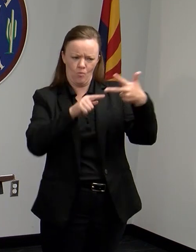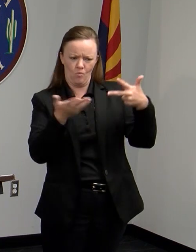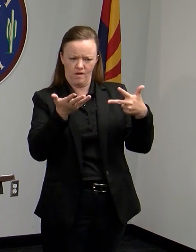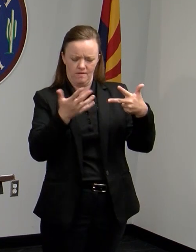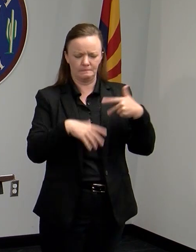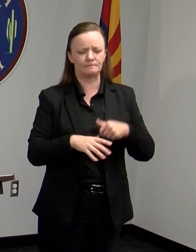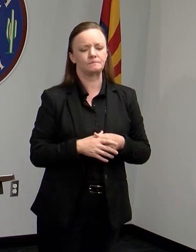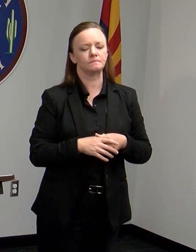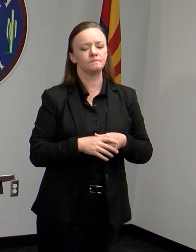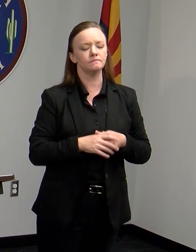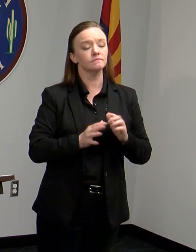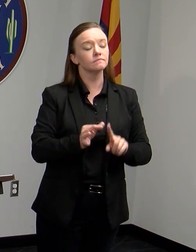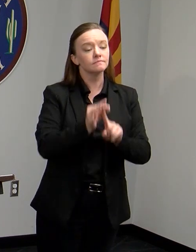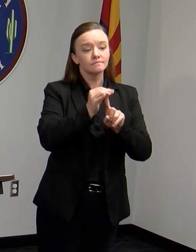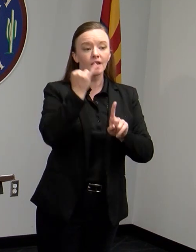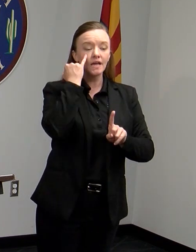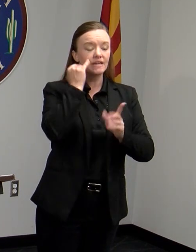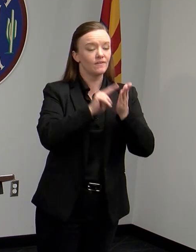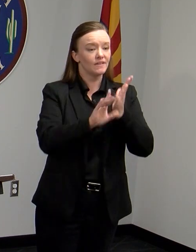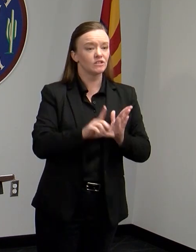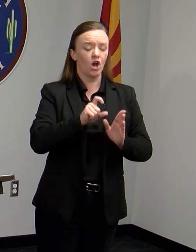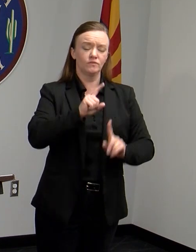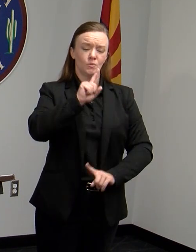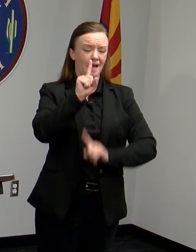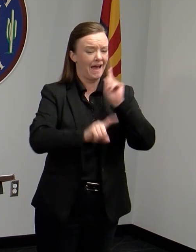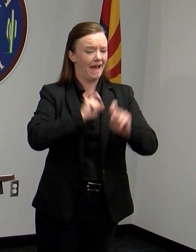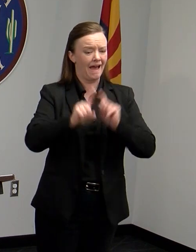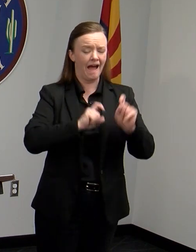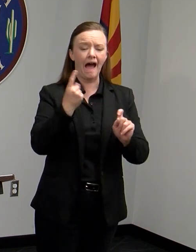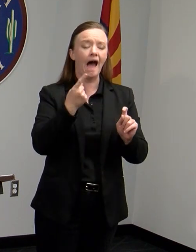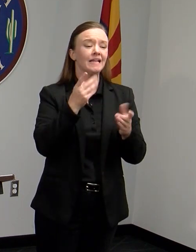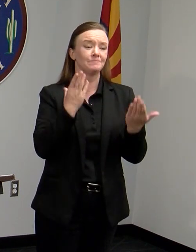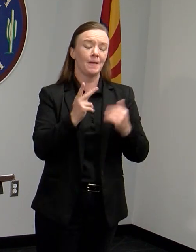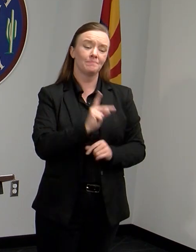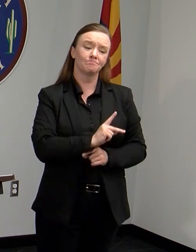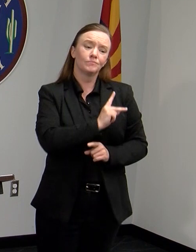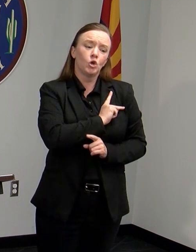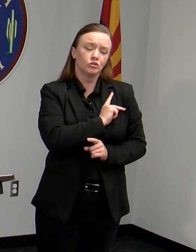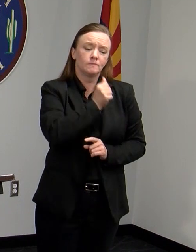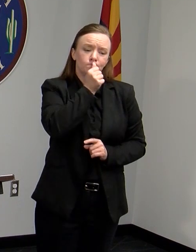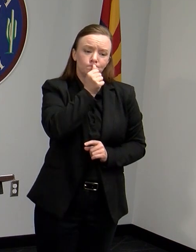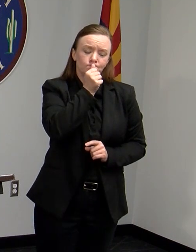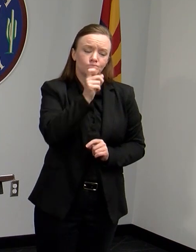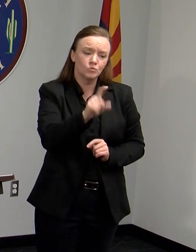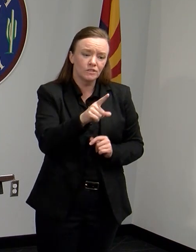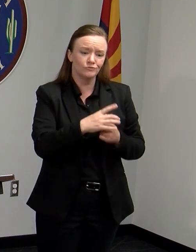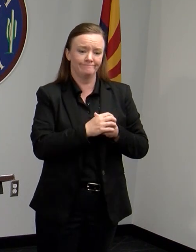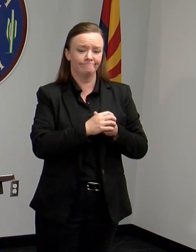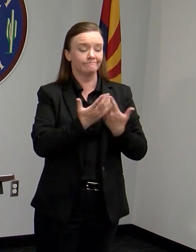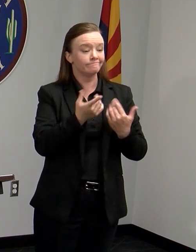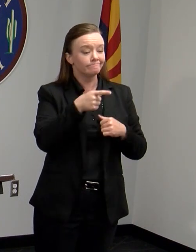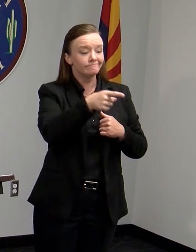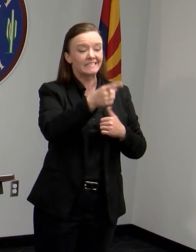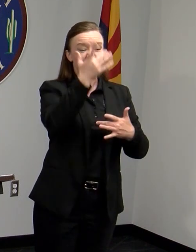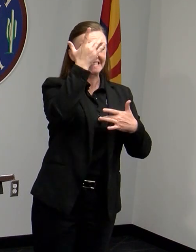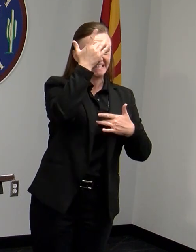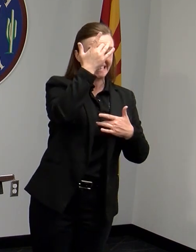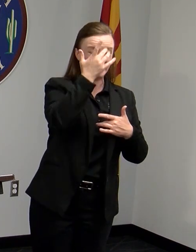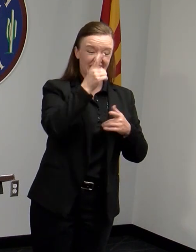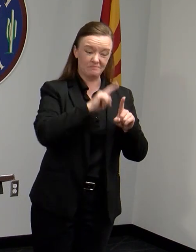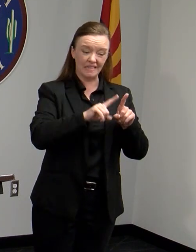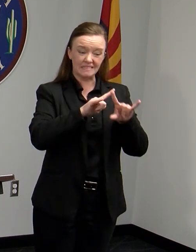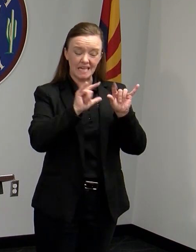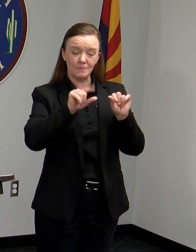ask questions that might be personal to the case, such as, did you go to work while you were ill?